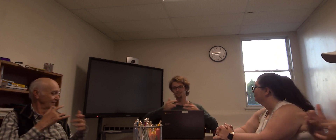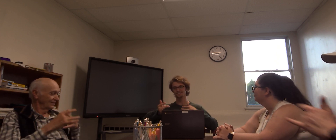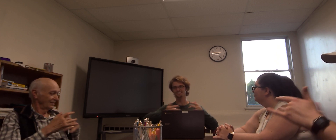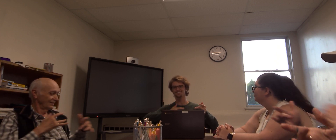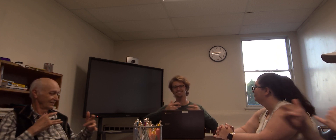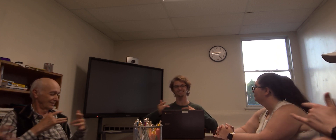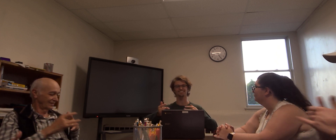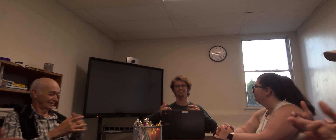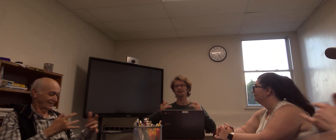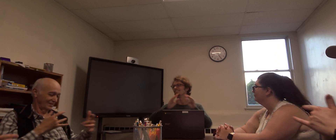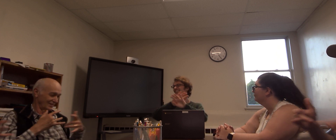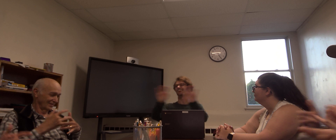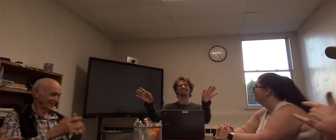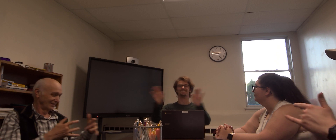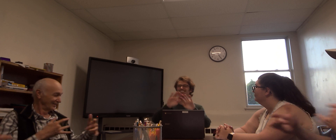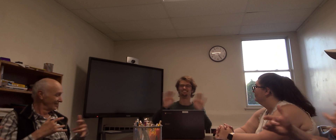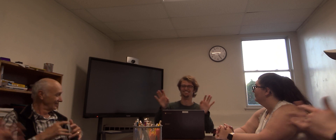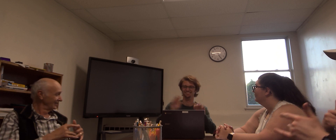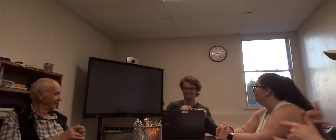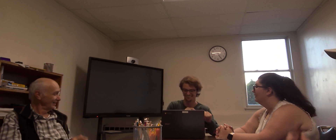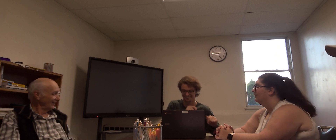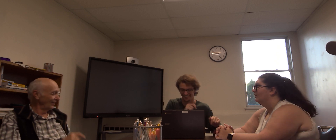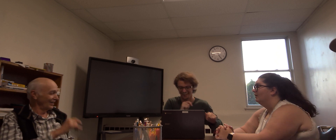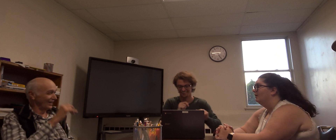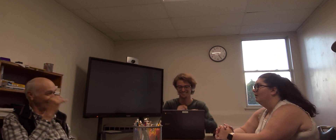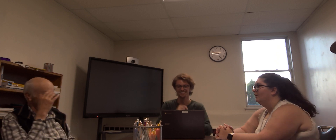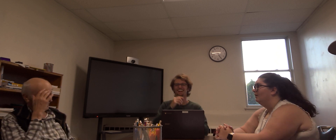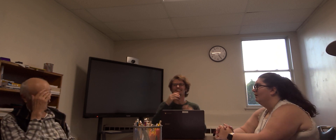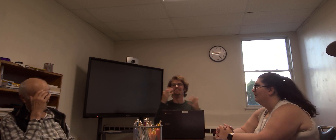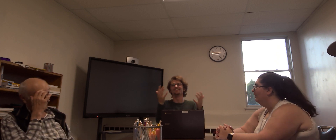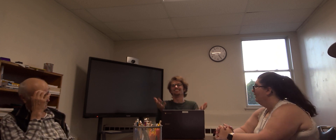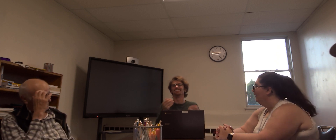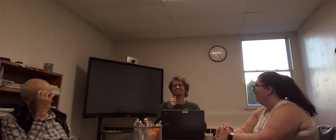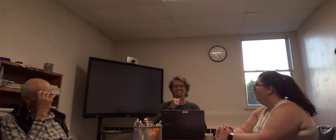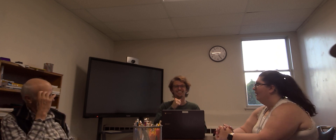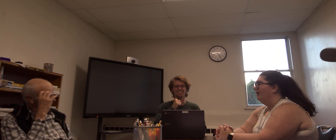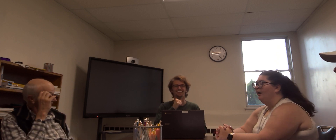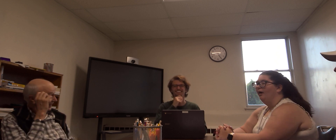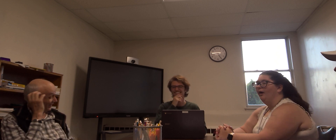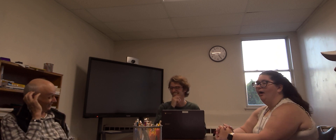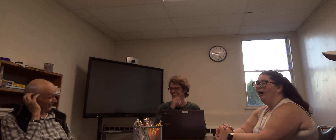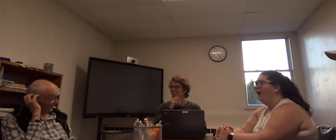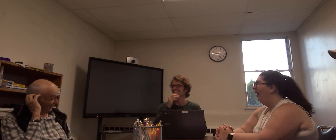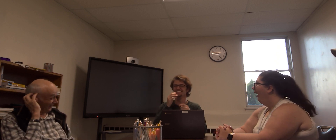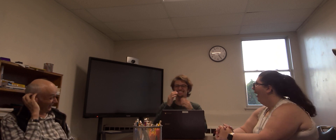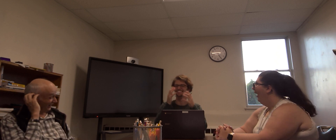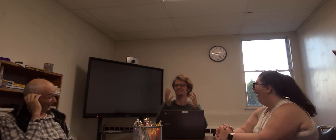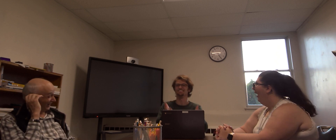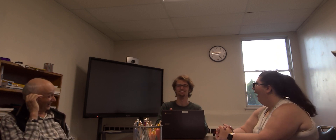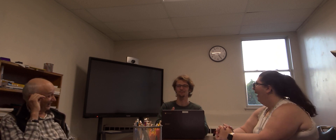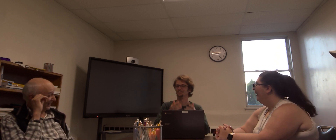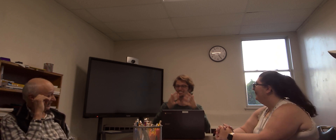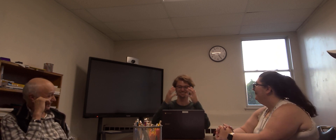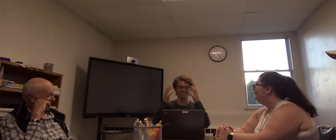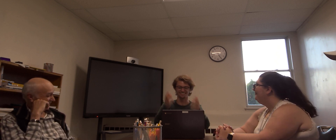outwards. Well, I'm not gonna confuse you with this Oh, right well, now. that's- How do you I like sad? to Wait exercise for that. that. There's a number of emotions. We'll get to